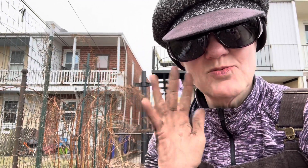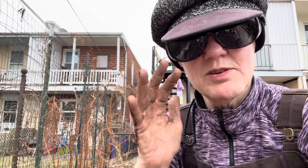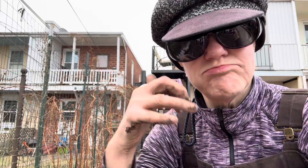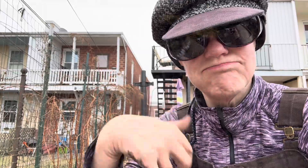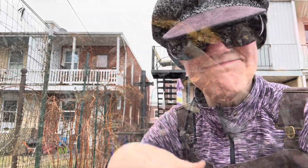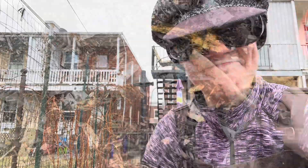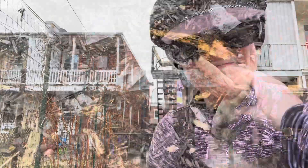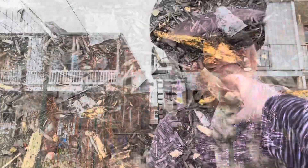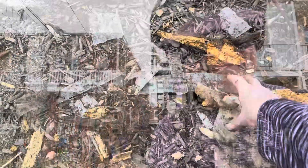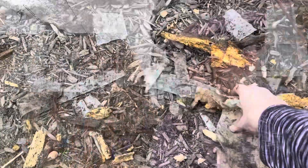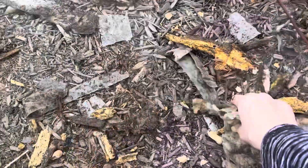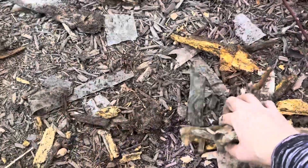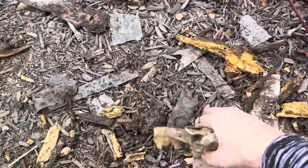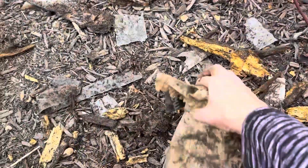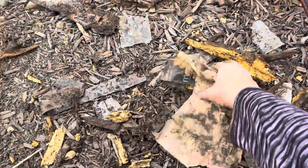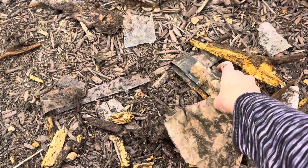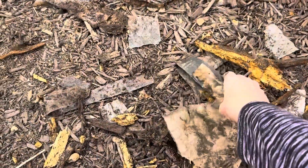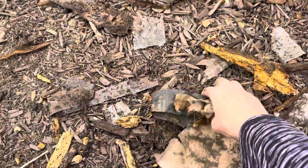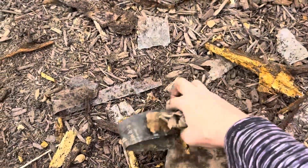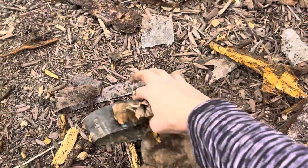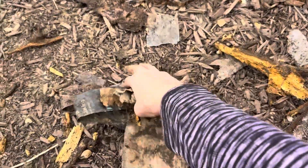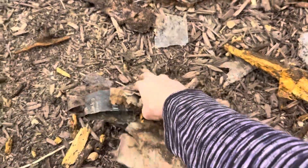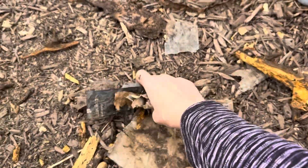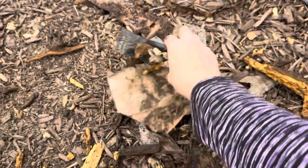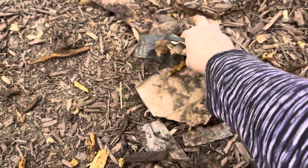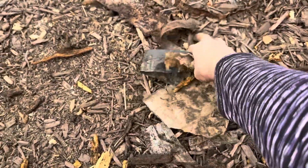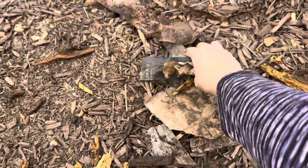We'll just leave the old wood. It'll break down like mulch.